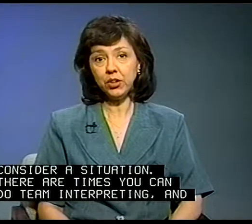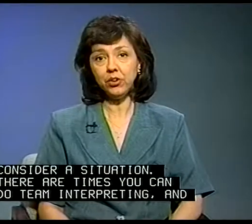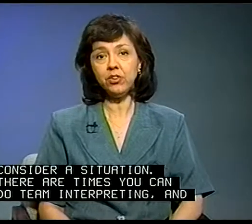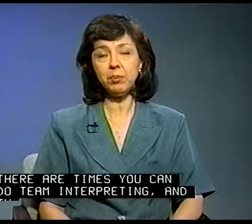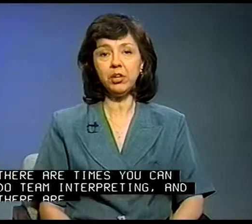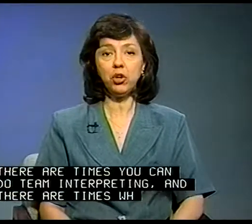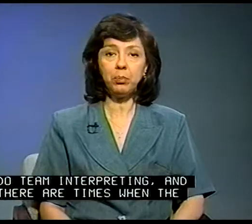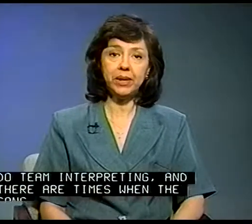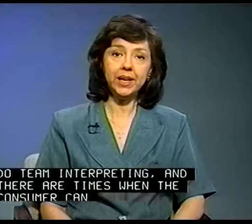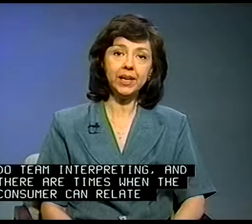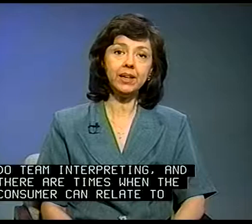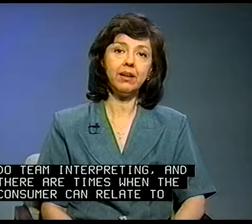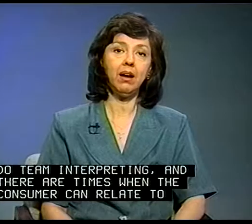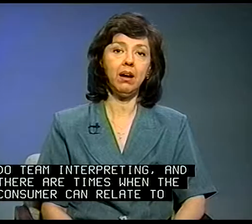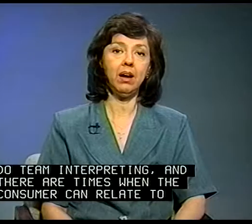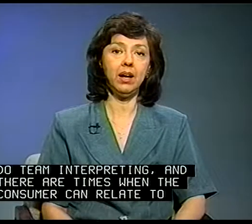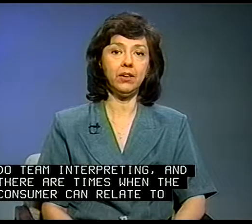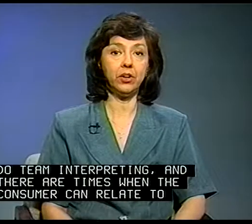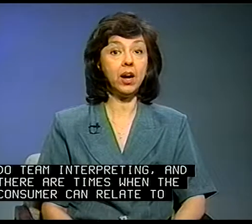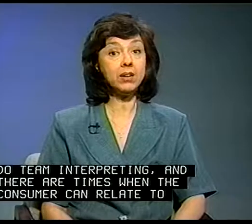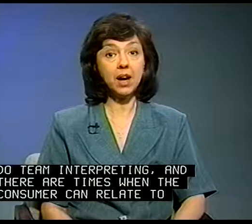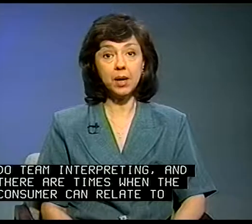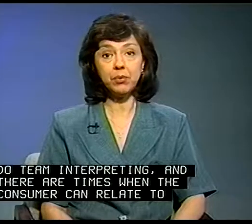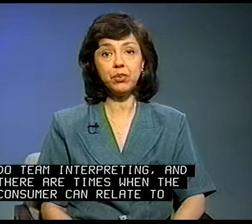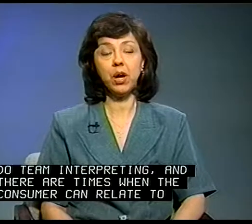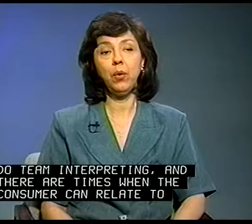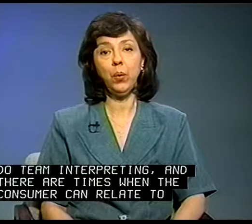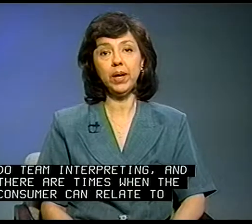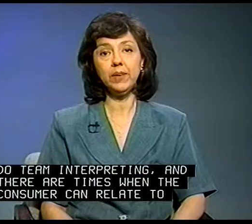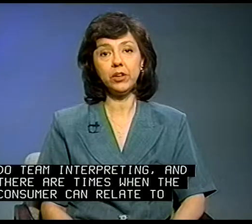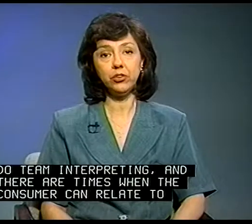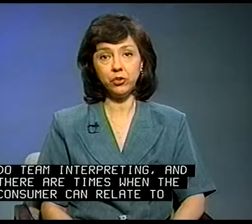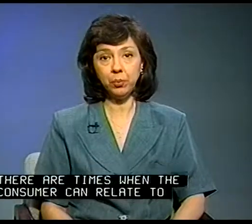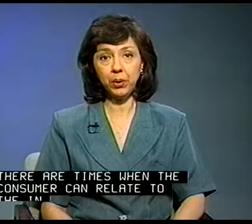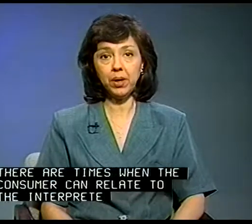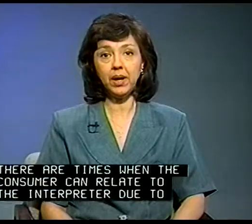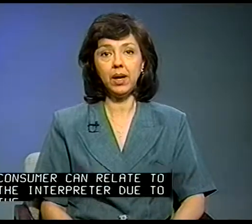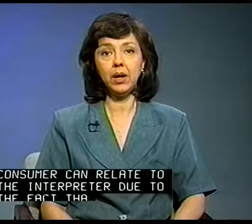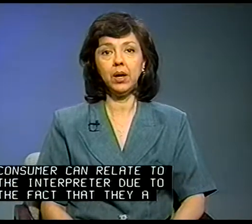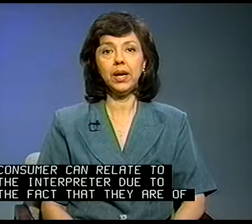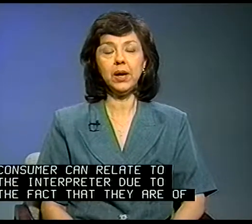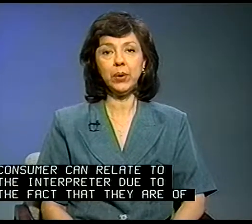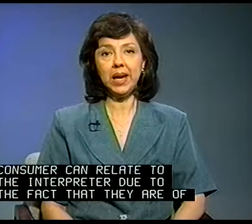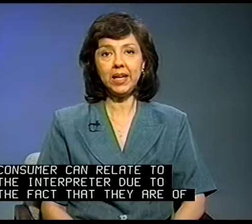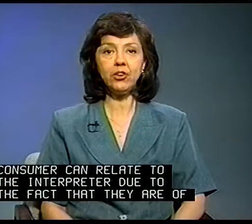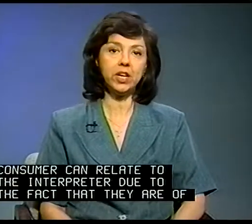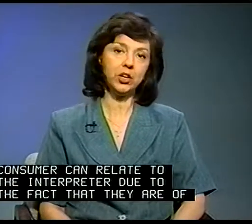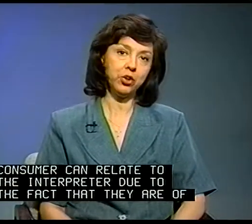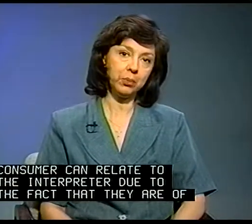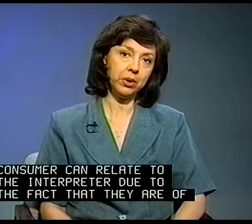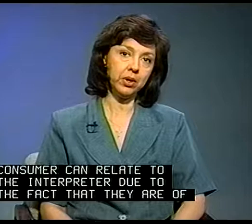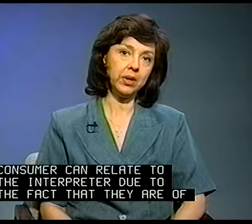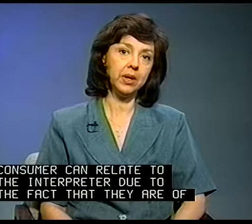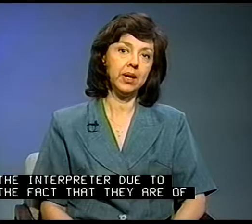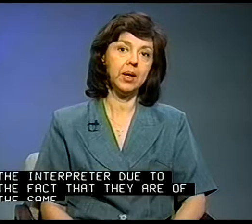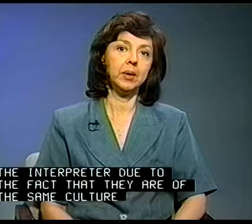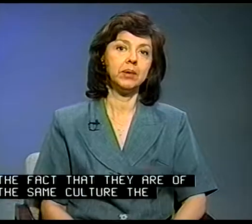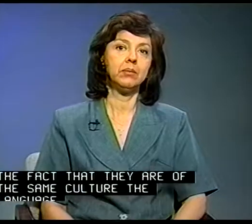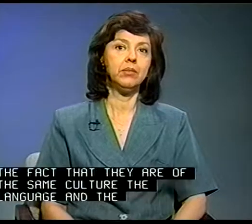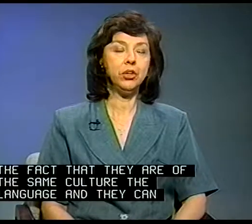do team interpreting, and there are times when the consumer can relate to the interpreter